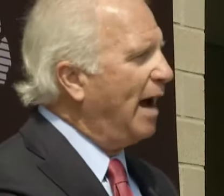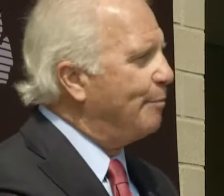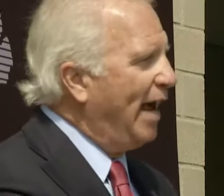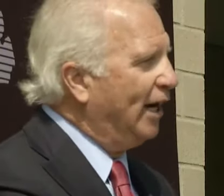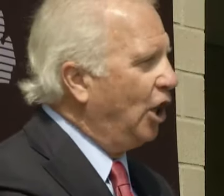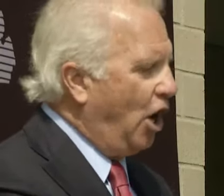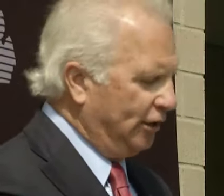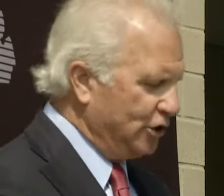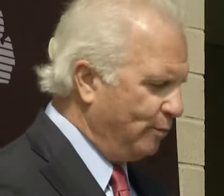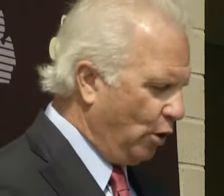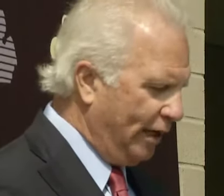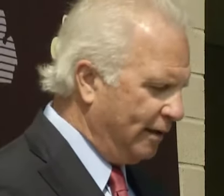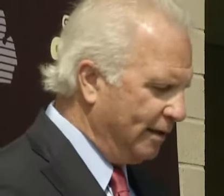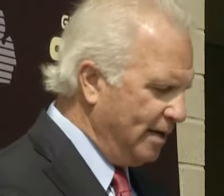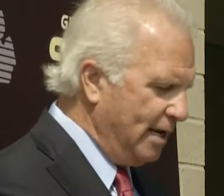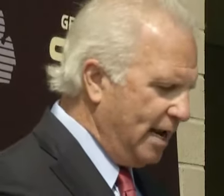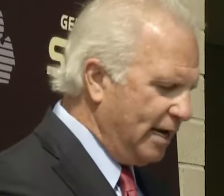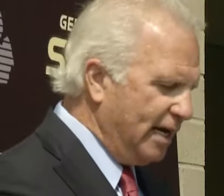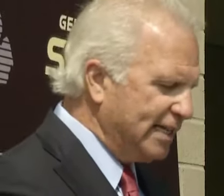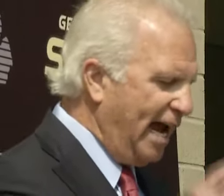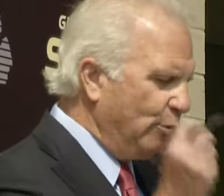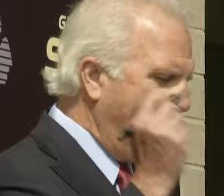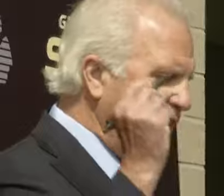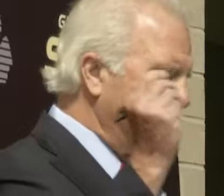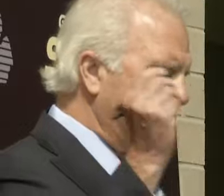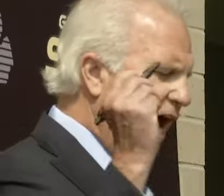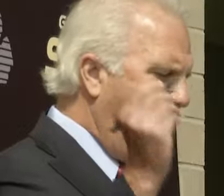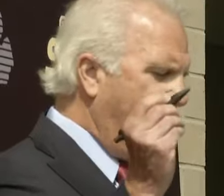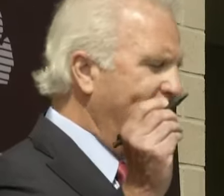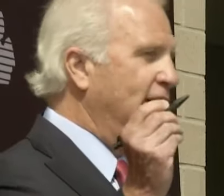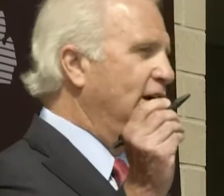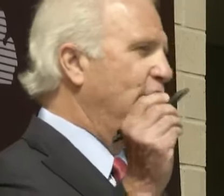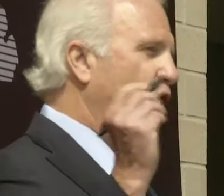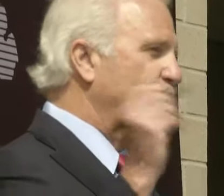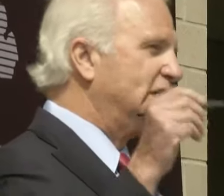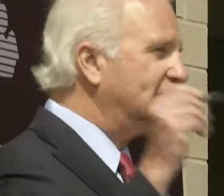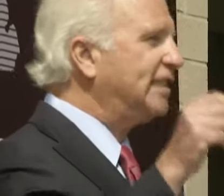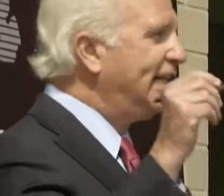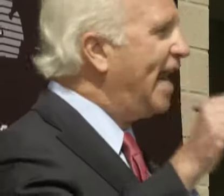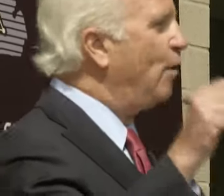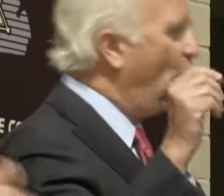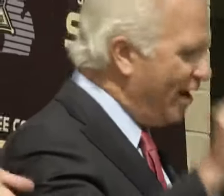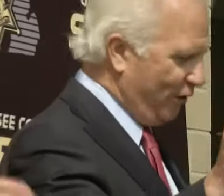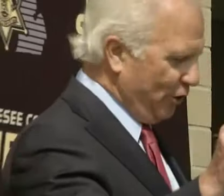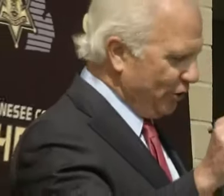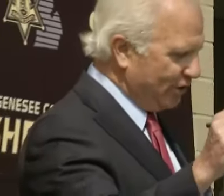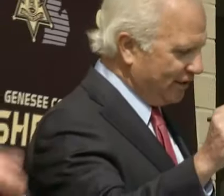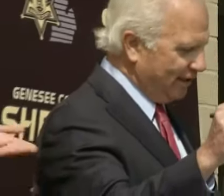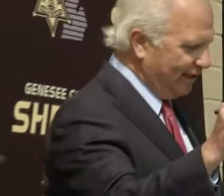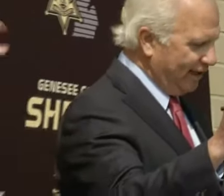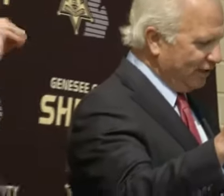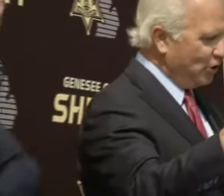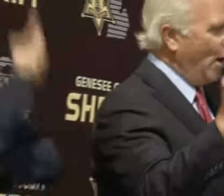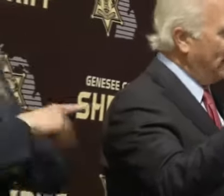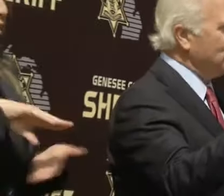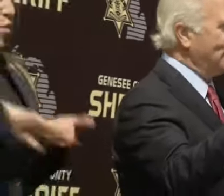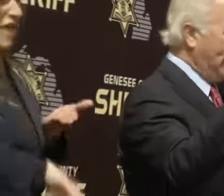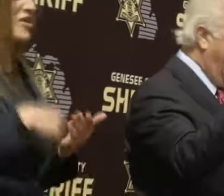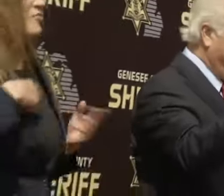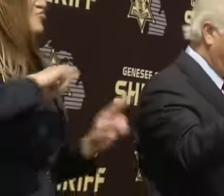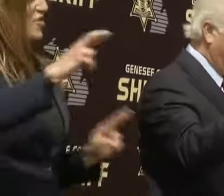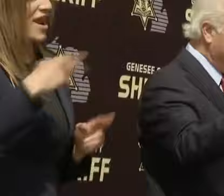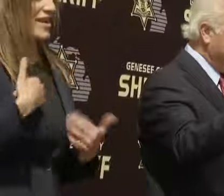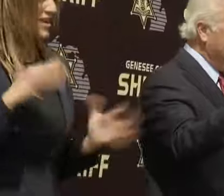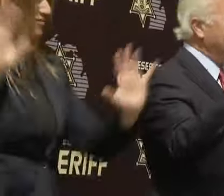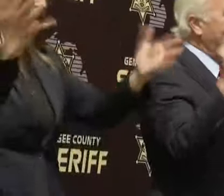I brought my pen along this morning because I'm ready to sign those 60-day waivers so